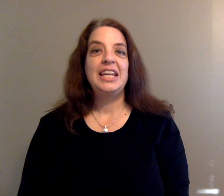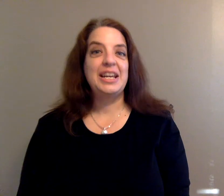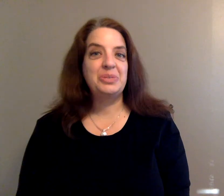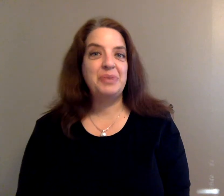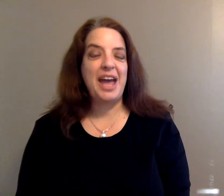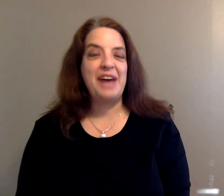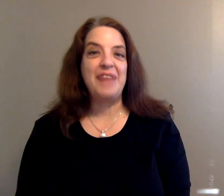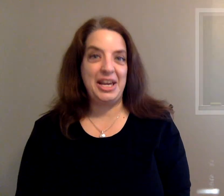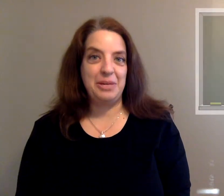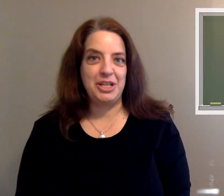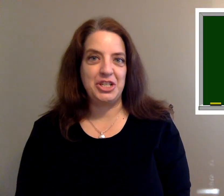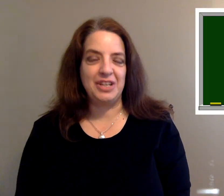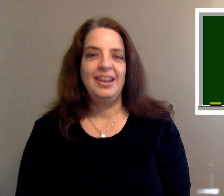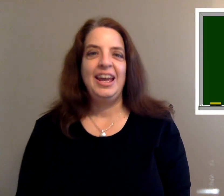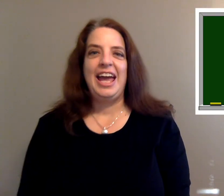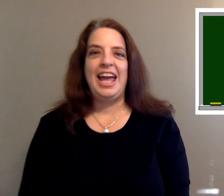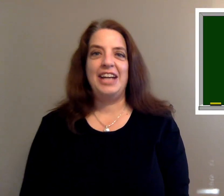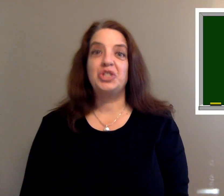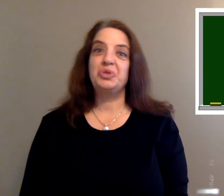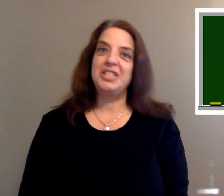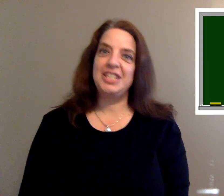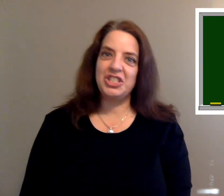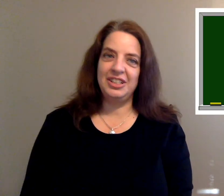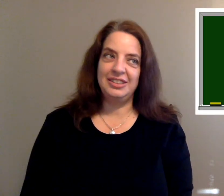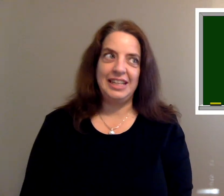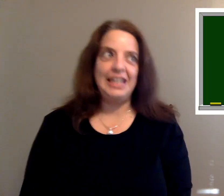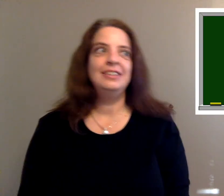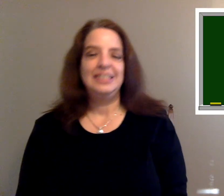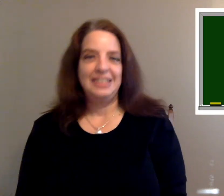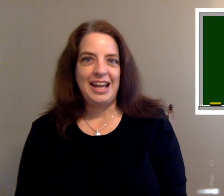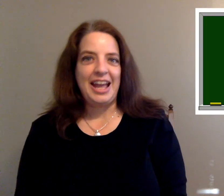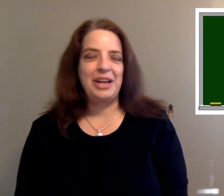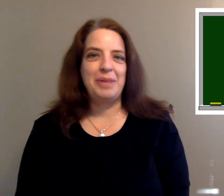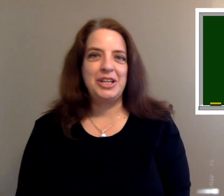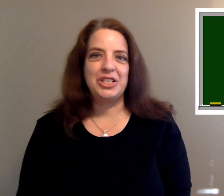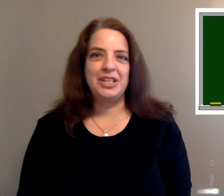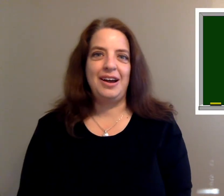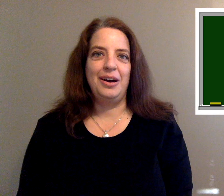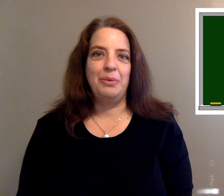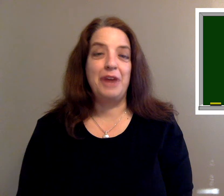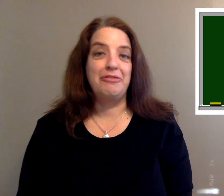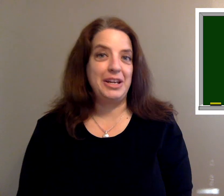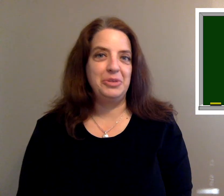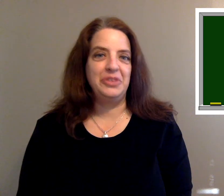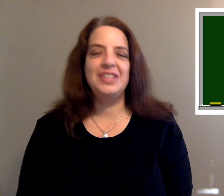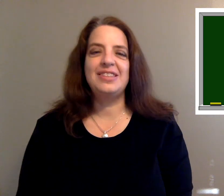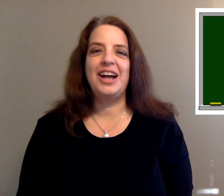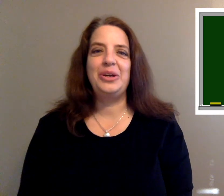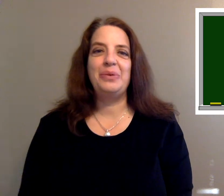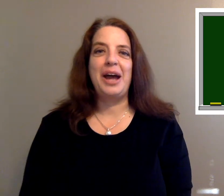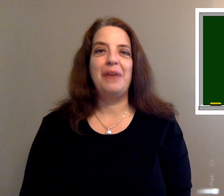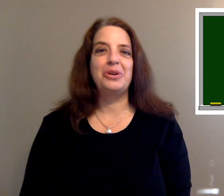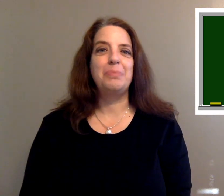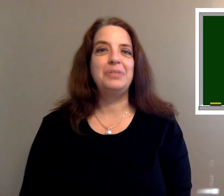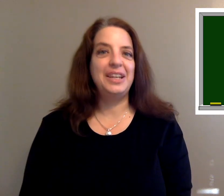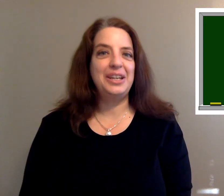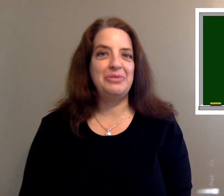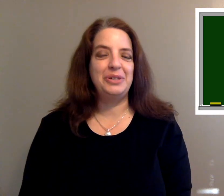Next, we have animation. And traditionally, animation are funny movies. I know now there are plenty of films that